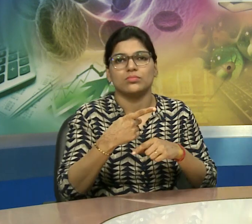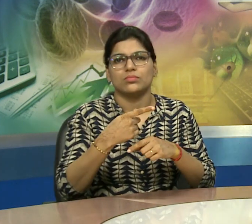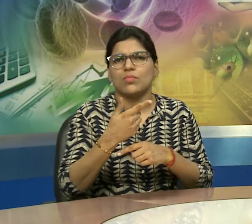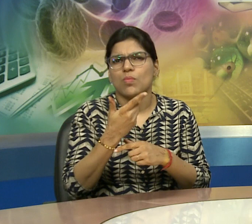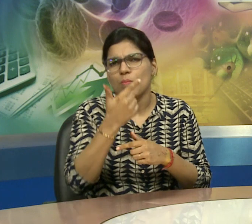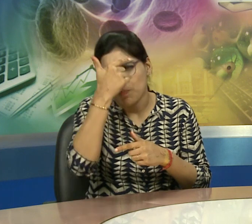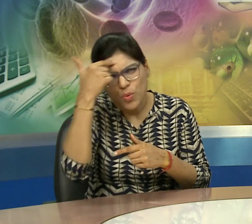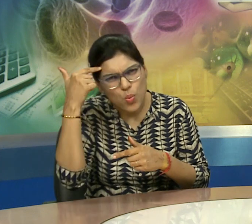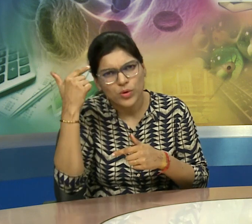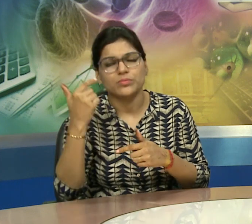are written on black,